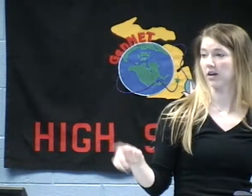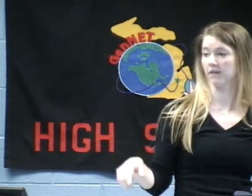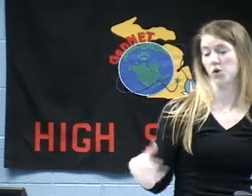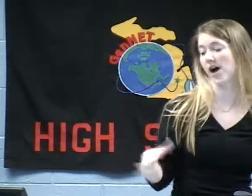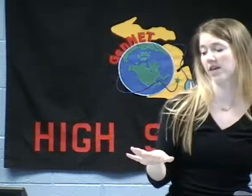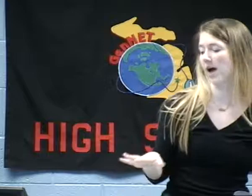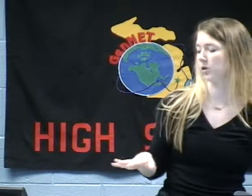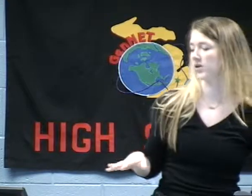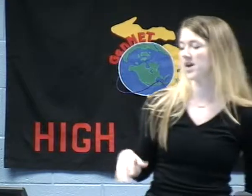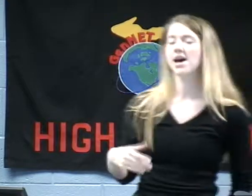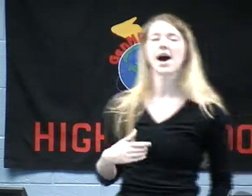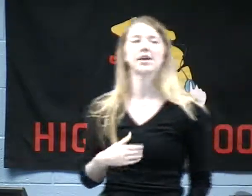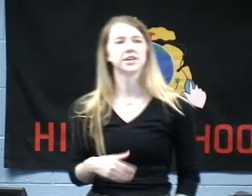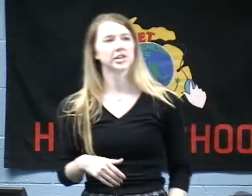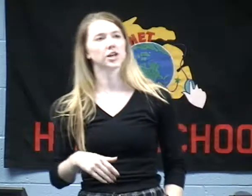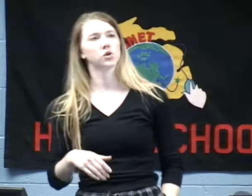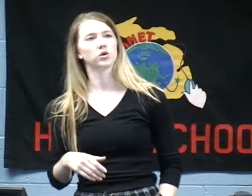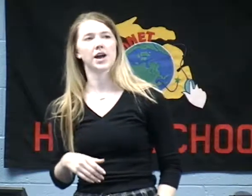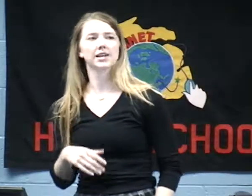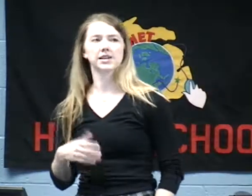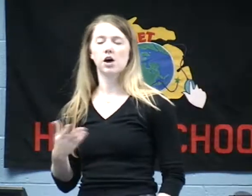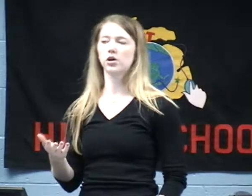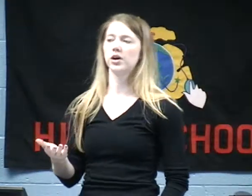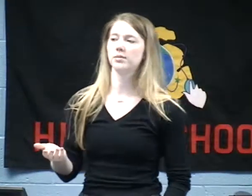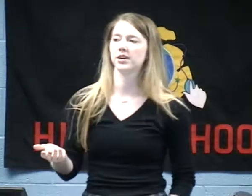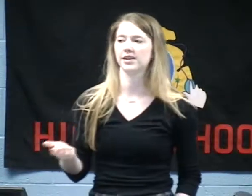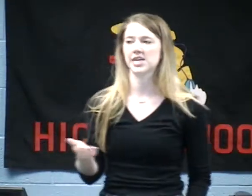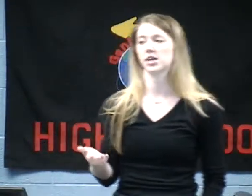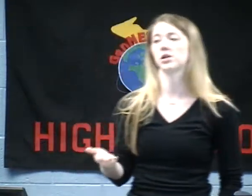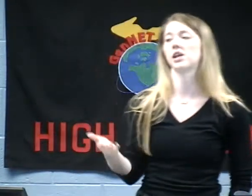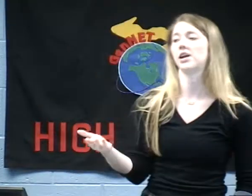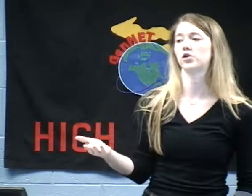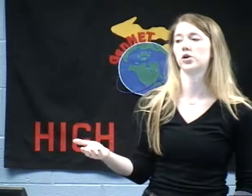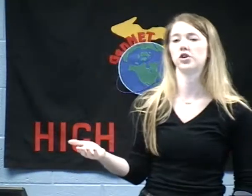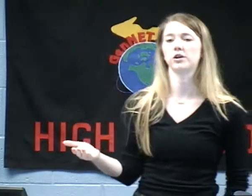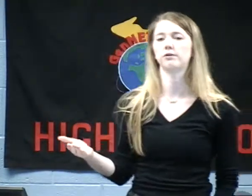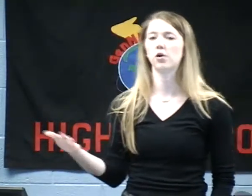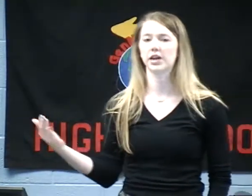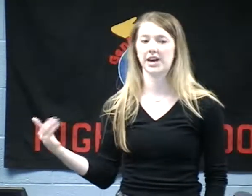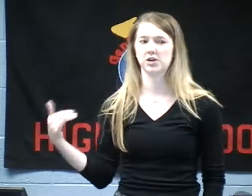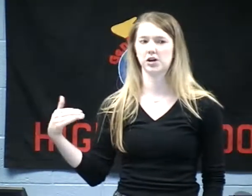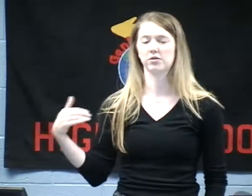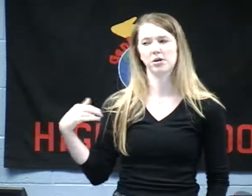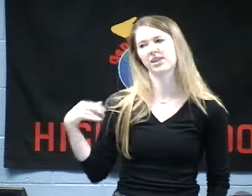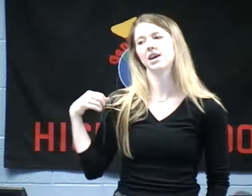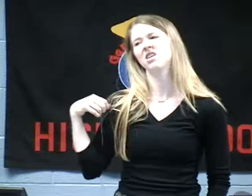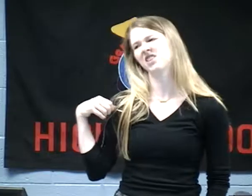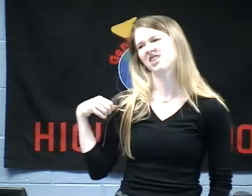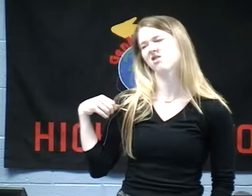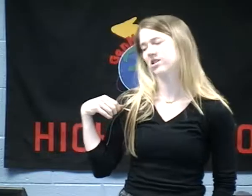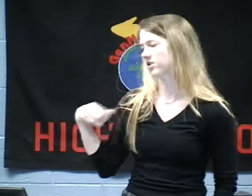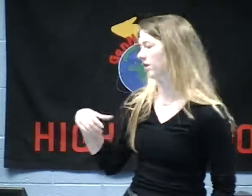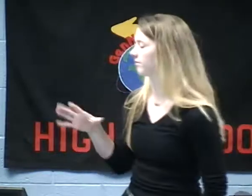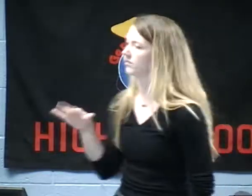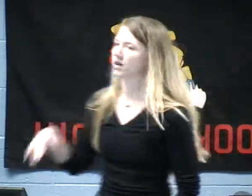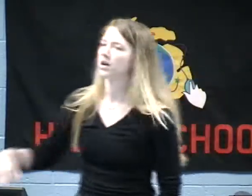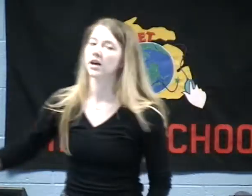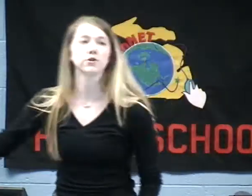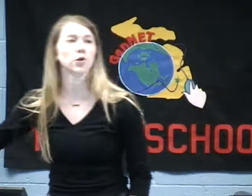If you have the app, use it. This year I told you not to download it because it takes up a lot of storage on your phone, and last year everybody was like, I don't have any storage. So if you have